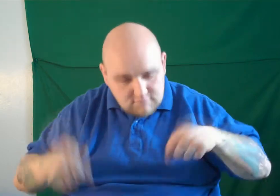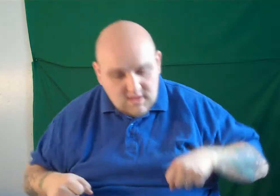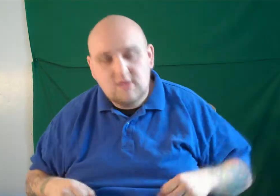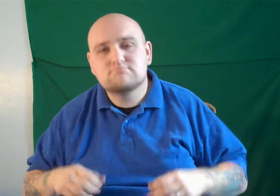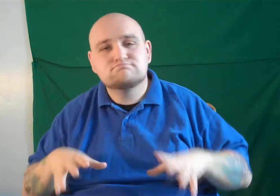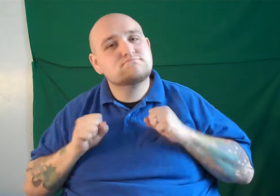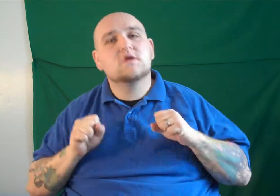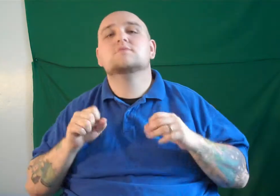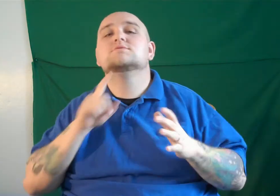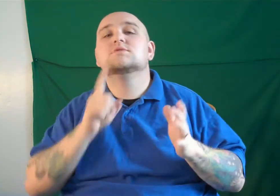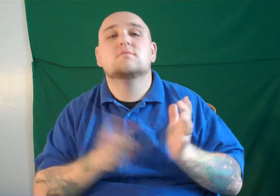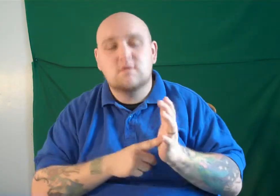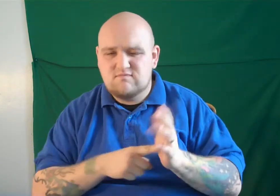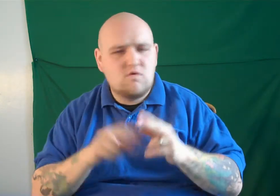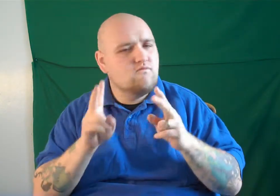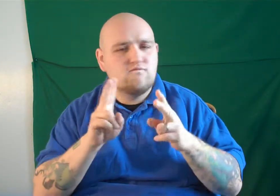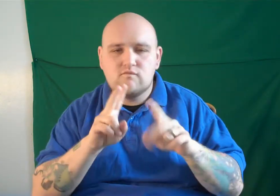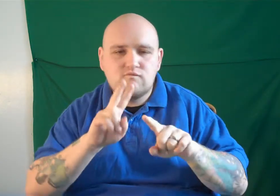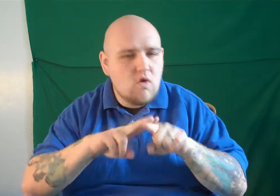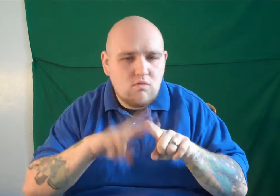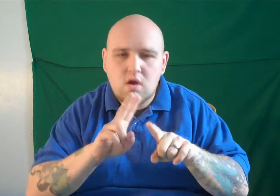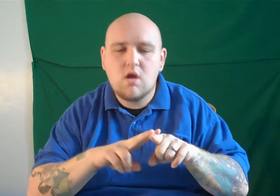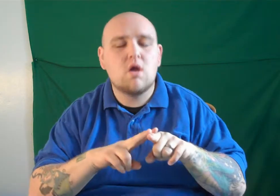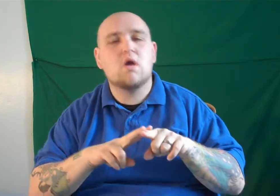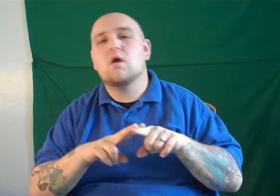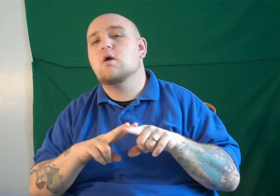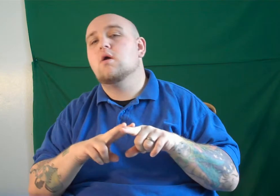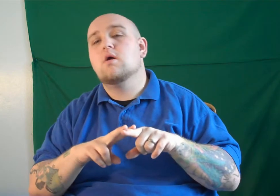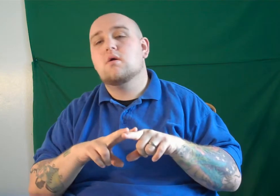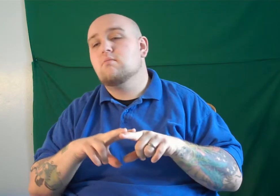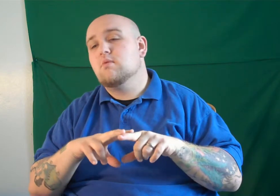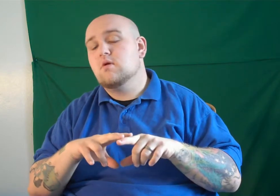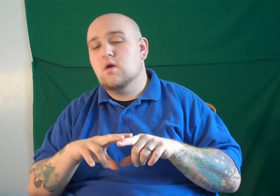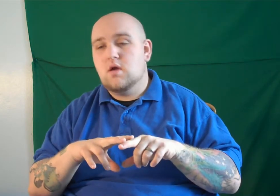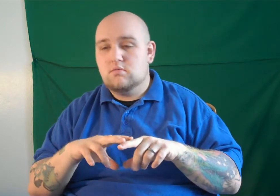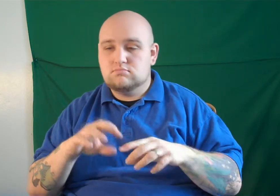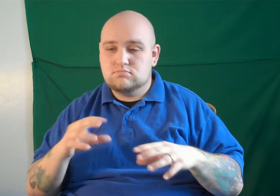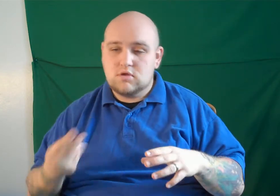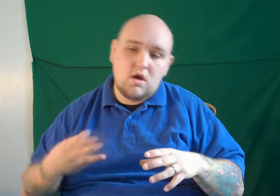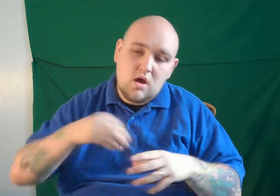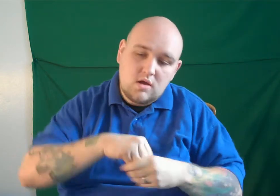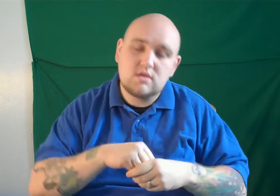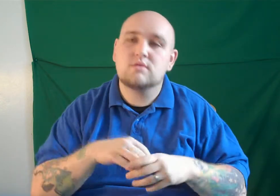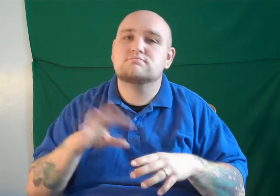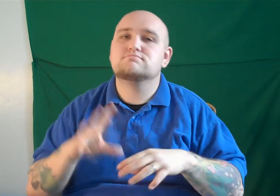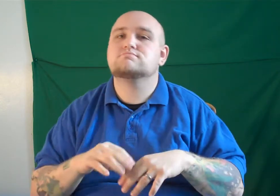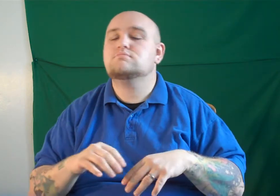that vocabulary, both in English and in sign. Okay. Task number 2, prepare for